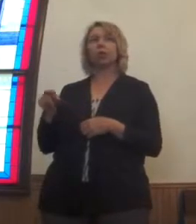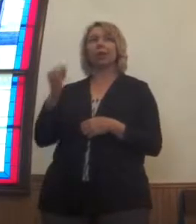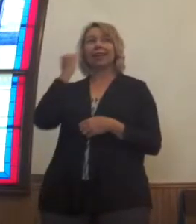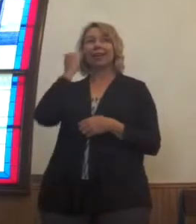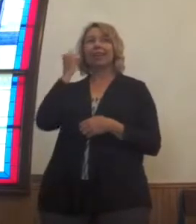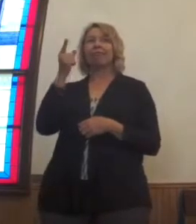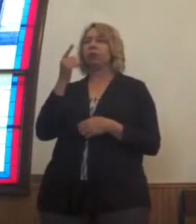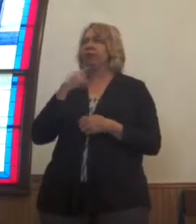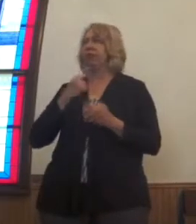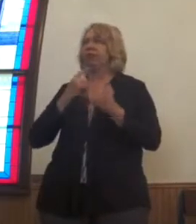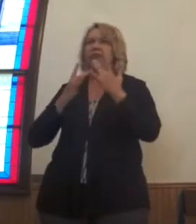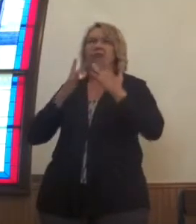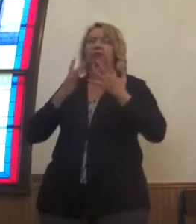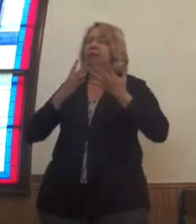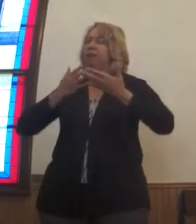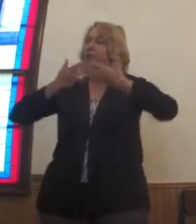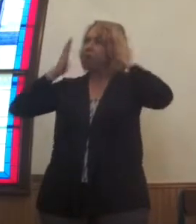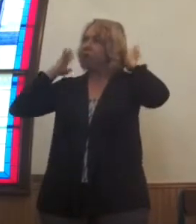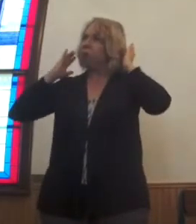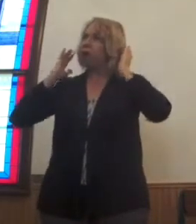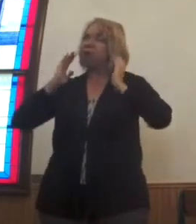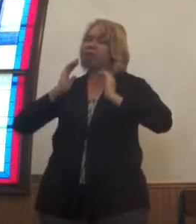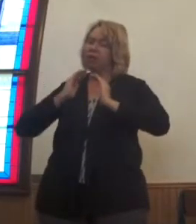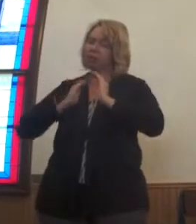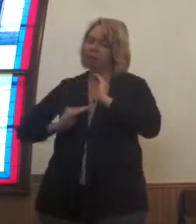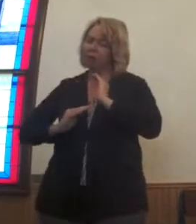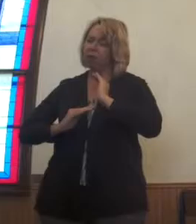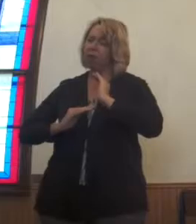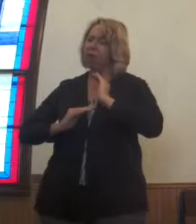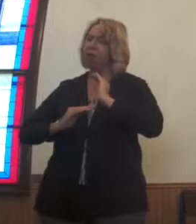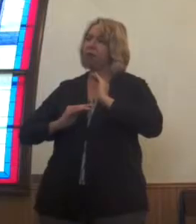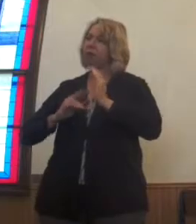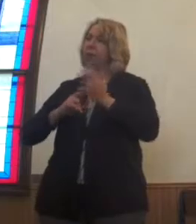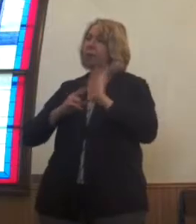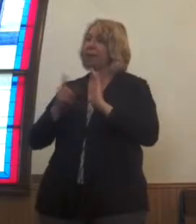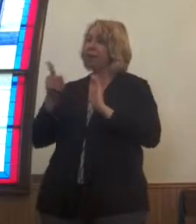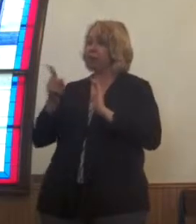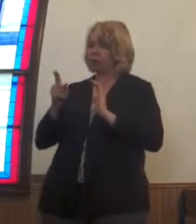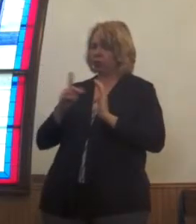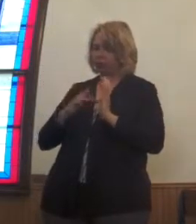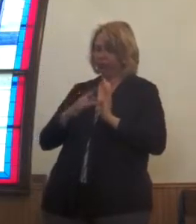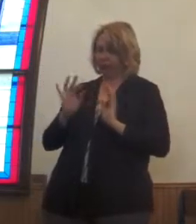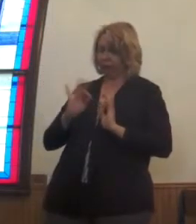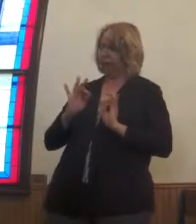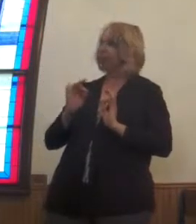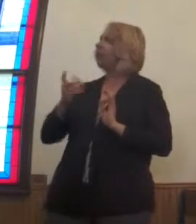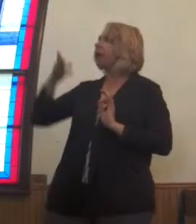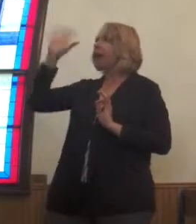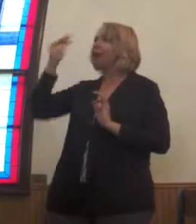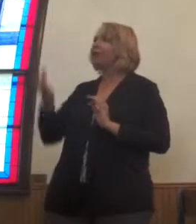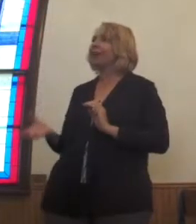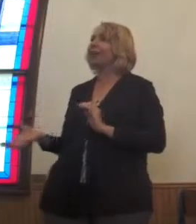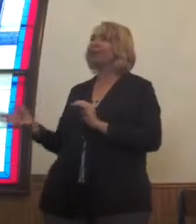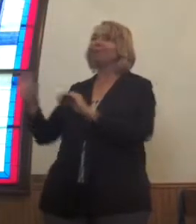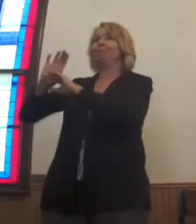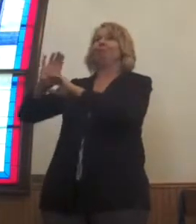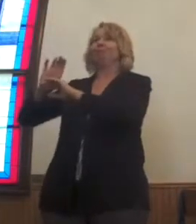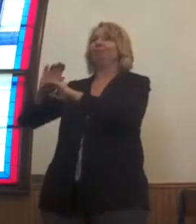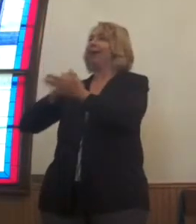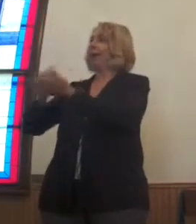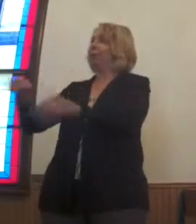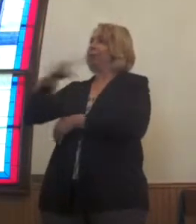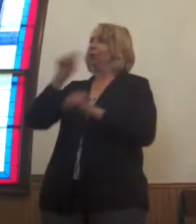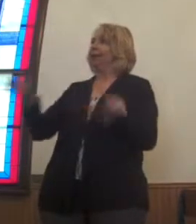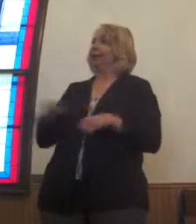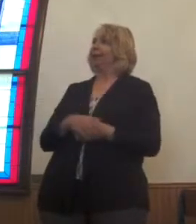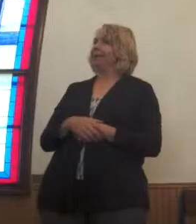at the end of your rope. With less of you, there is more God and God's rule. So what's really happening